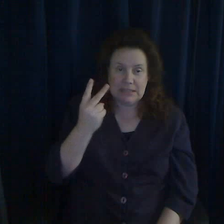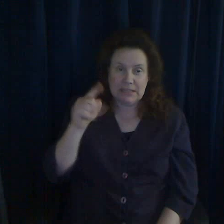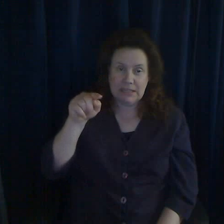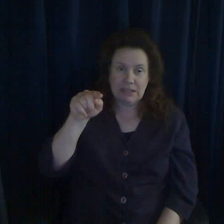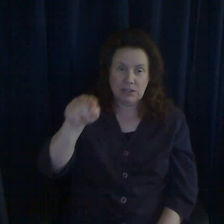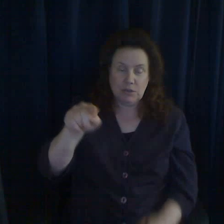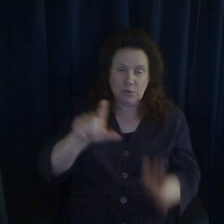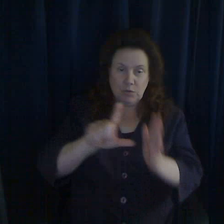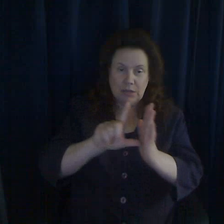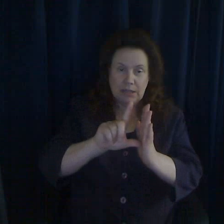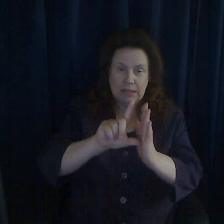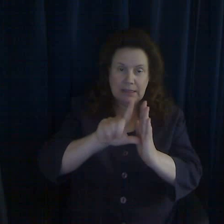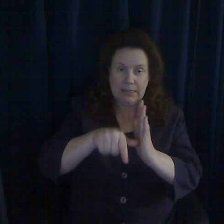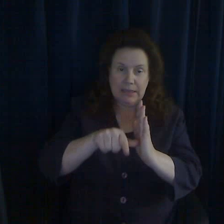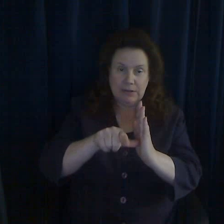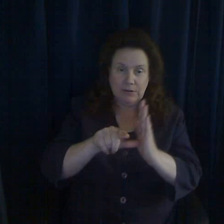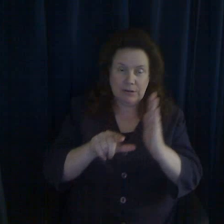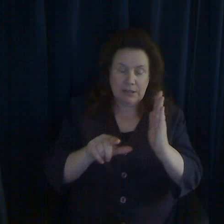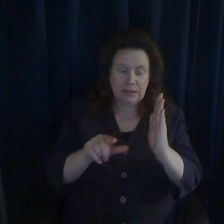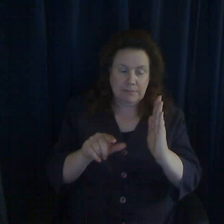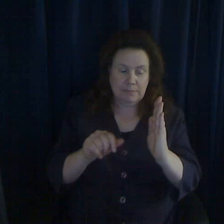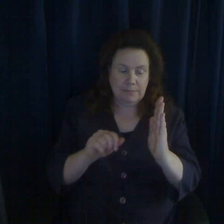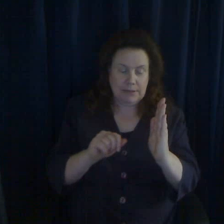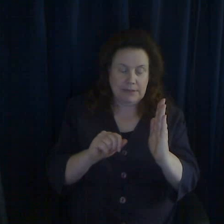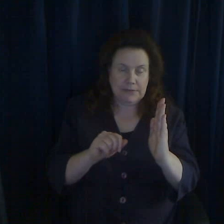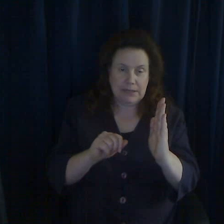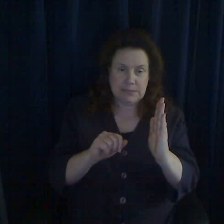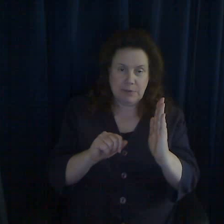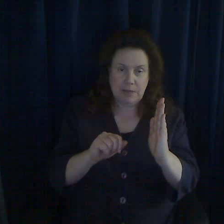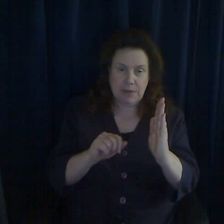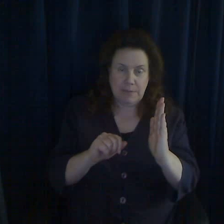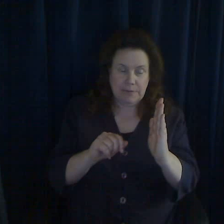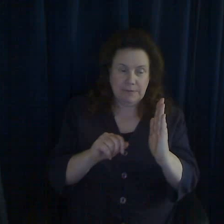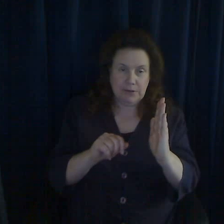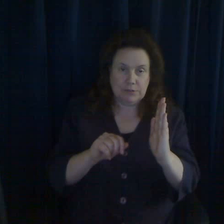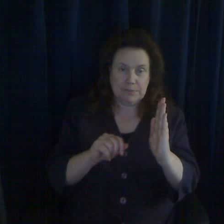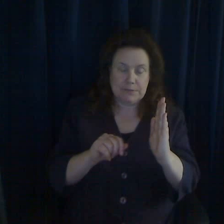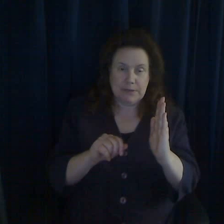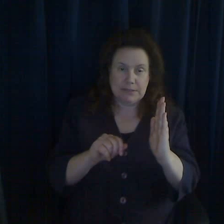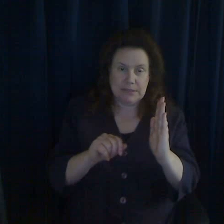See you later. My left hand is palm up, fingertips facing the